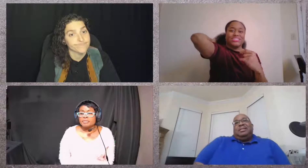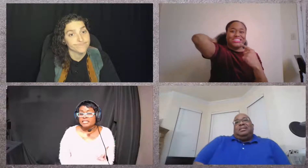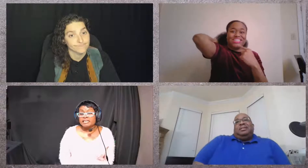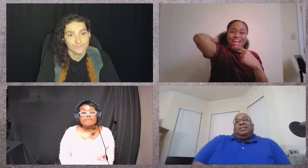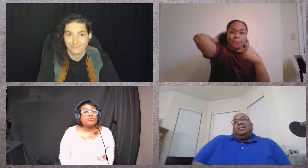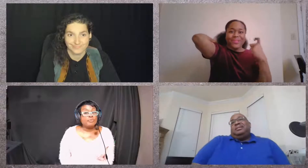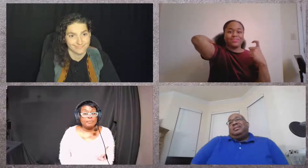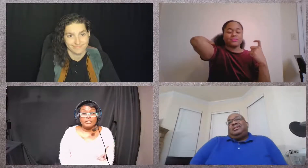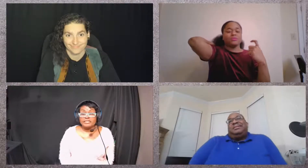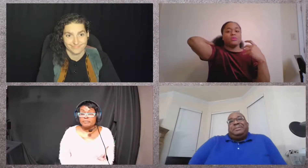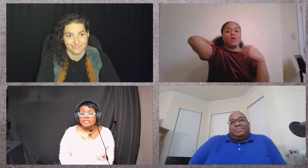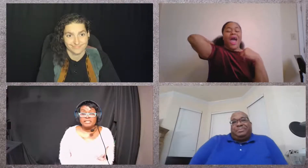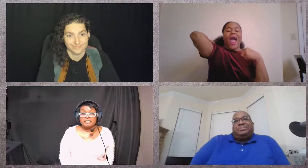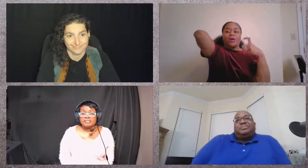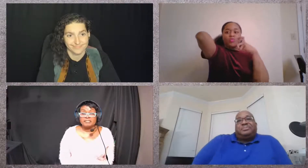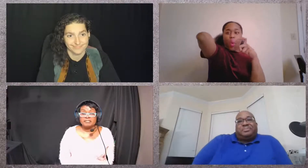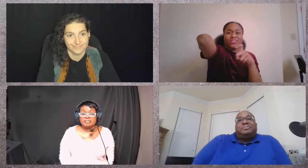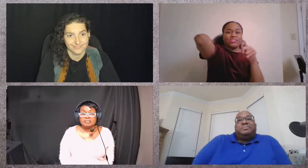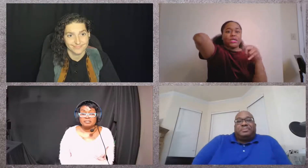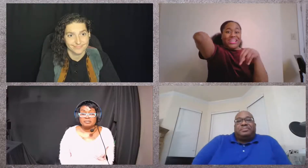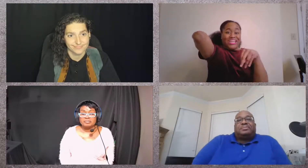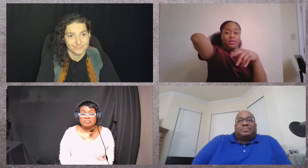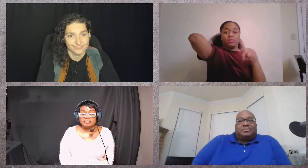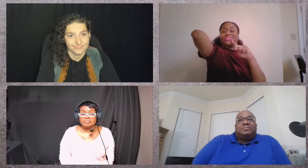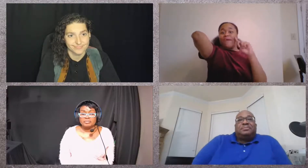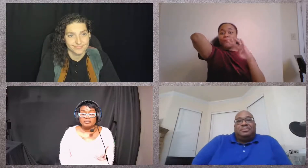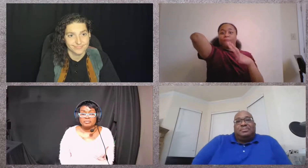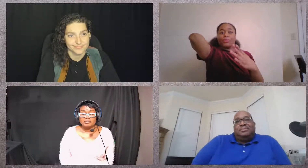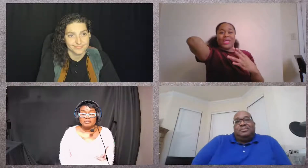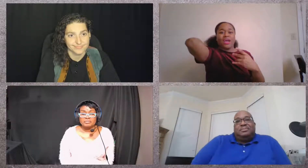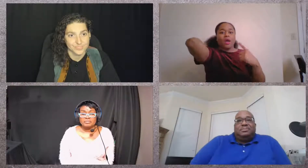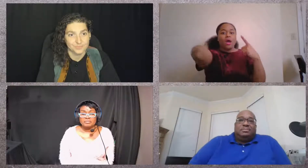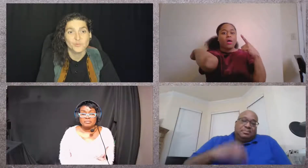A lot of people think they can fool people with disabilities.